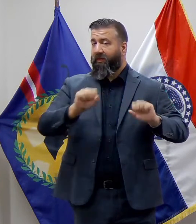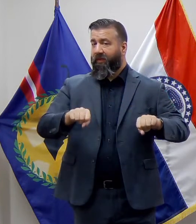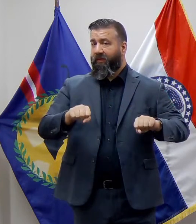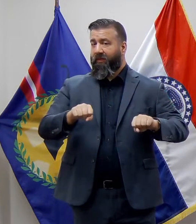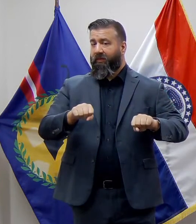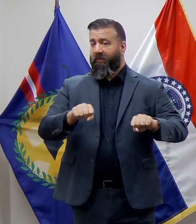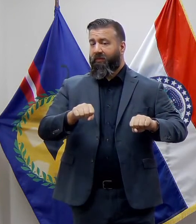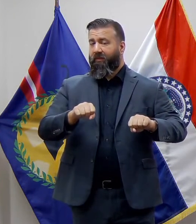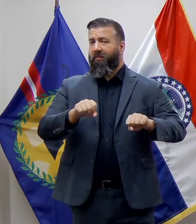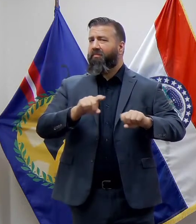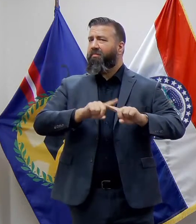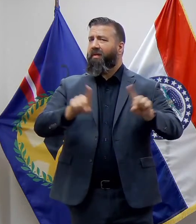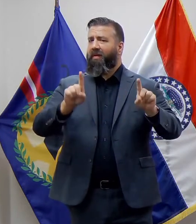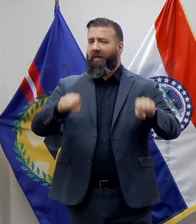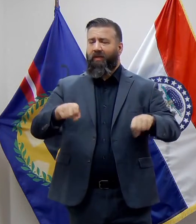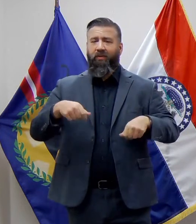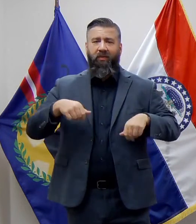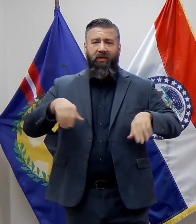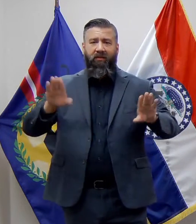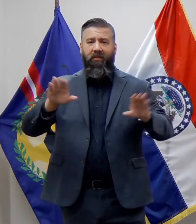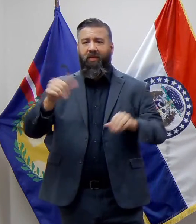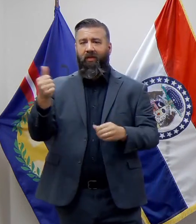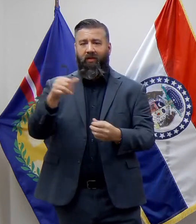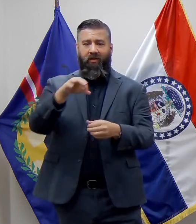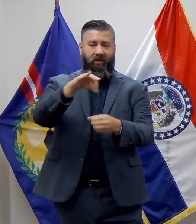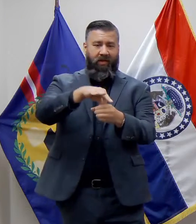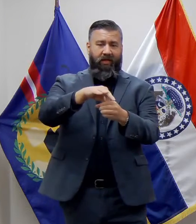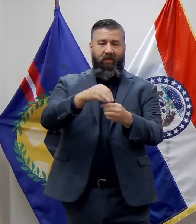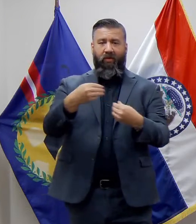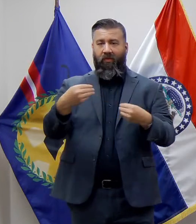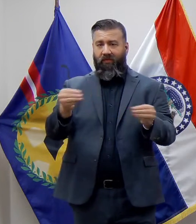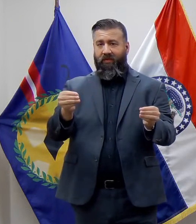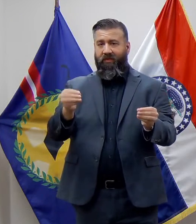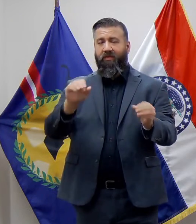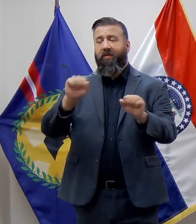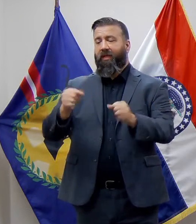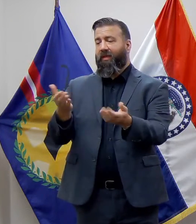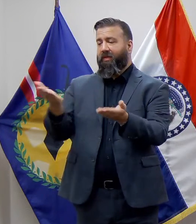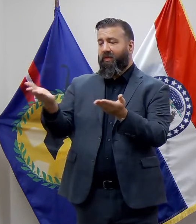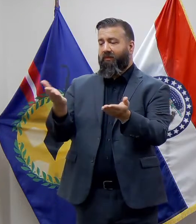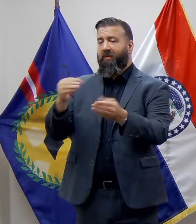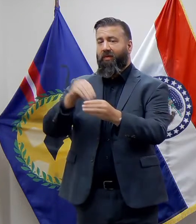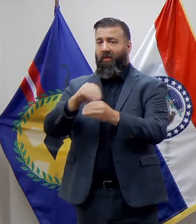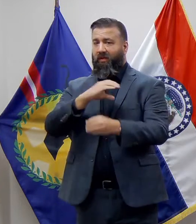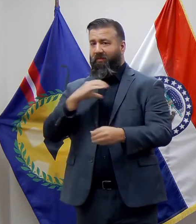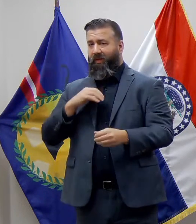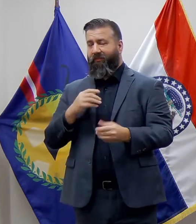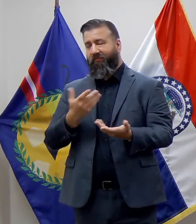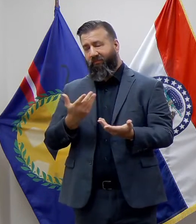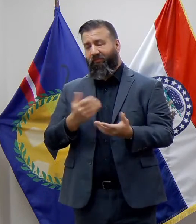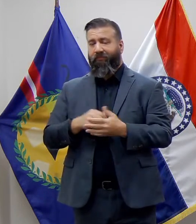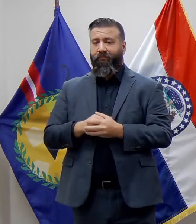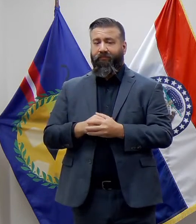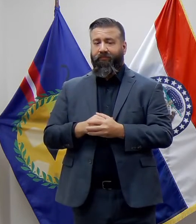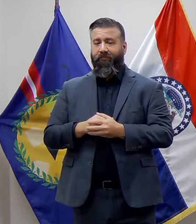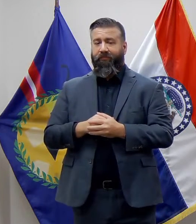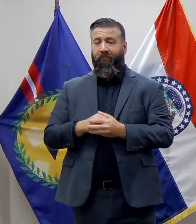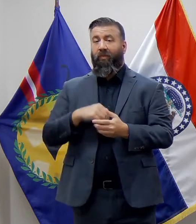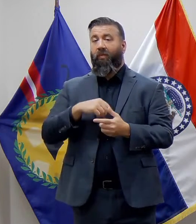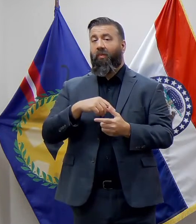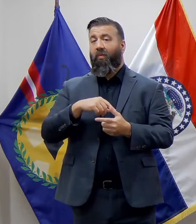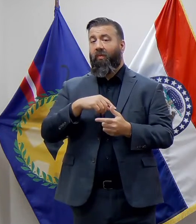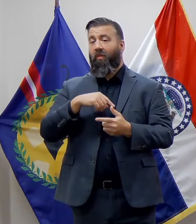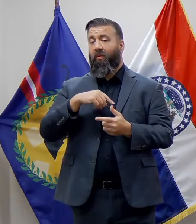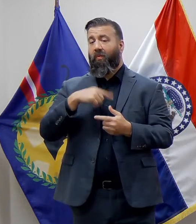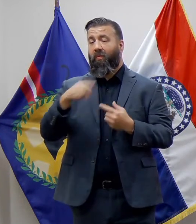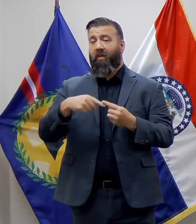had to forfeit their other elected office in order to serve on the redistricting committee. And when they chose